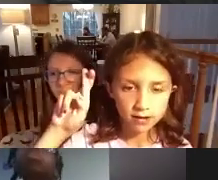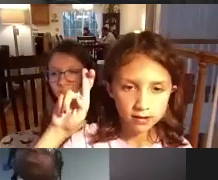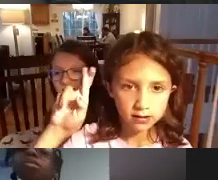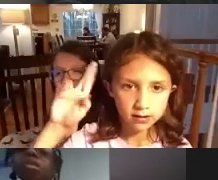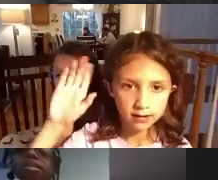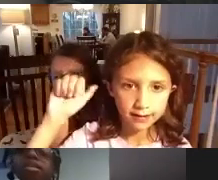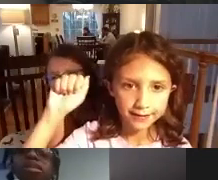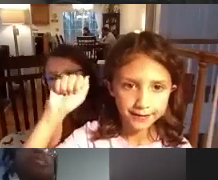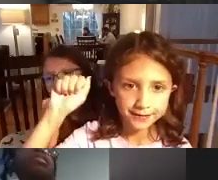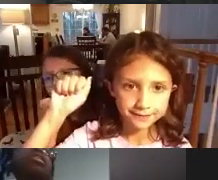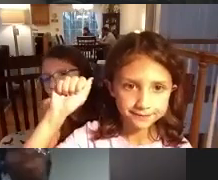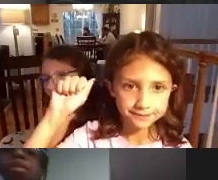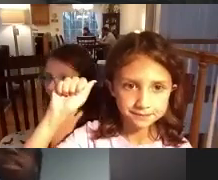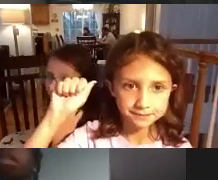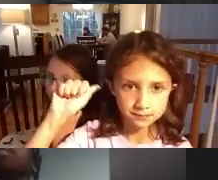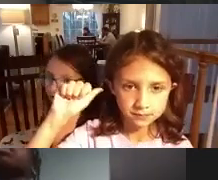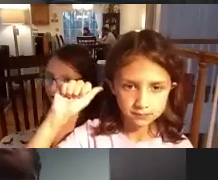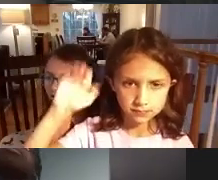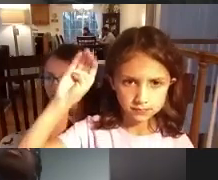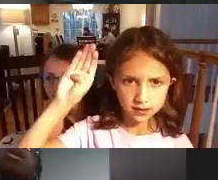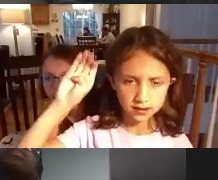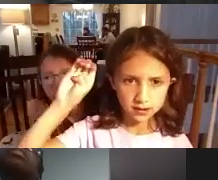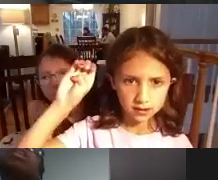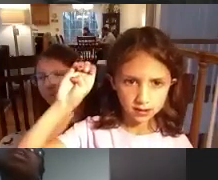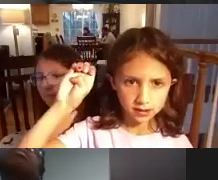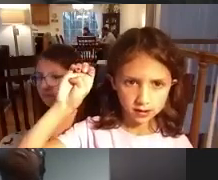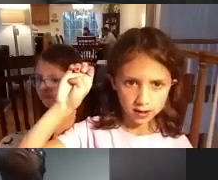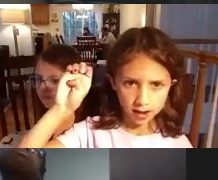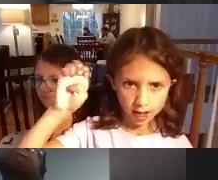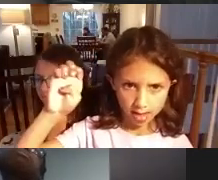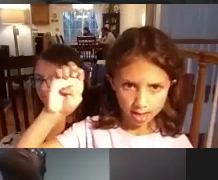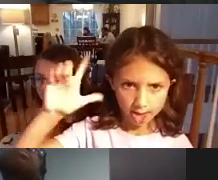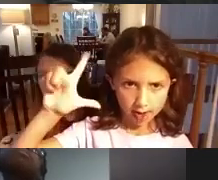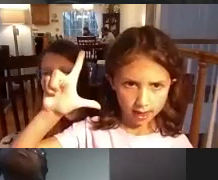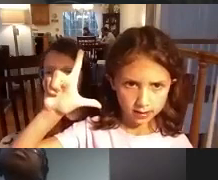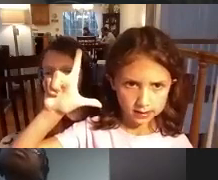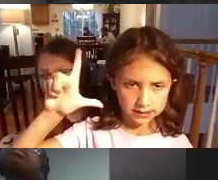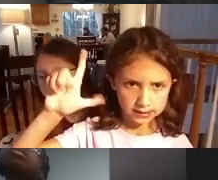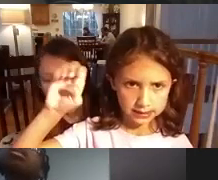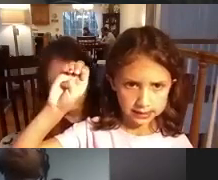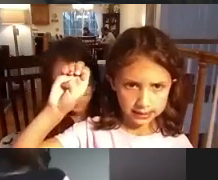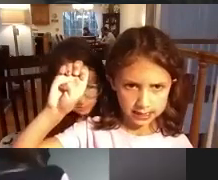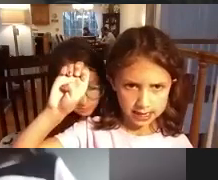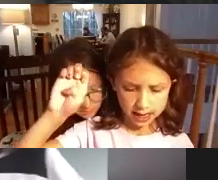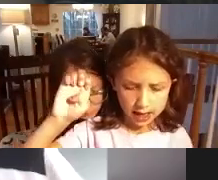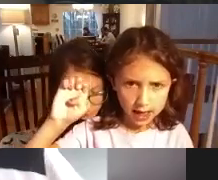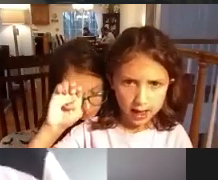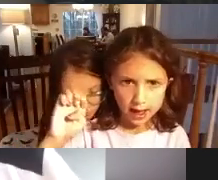handy. Yes. Yep. And a good thing about knowing sign language is if you like to go swimming, you can do it underwater.